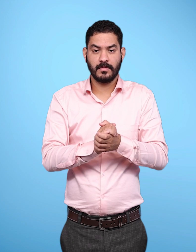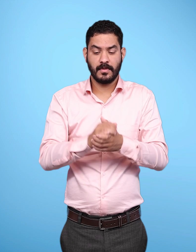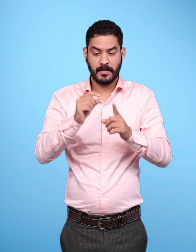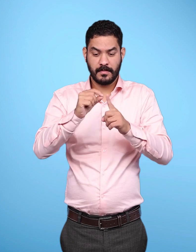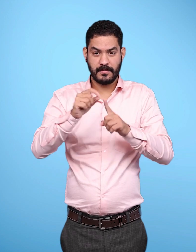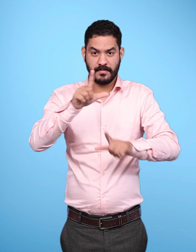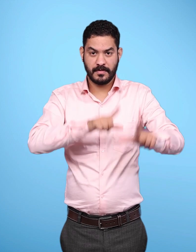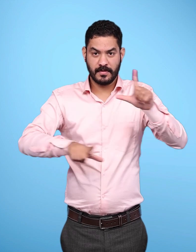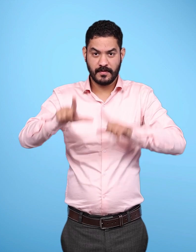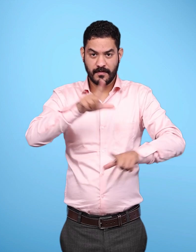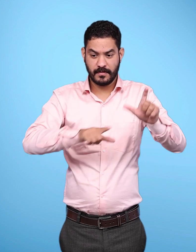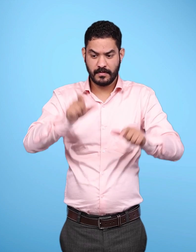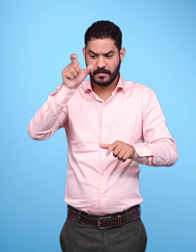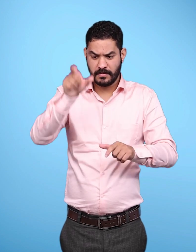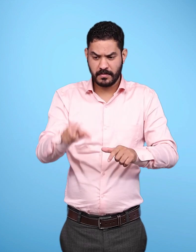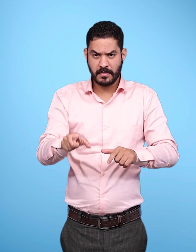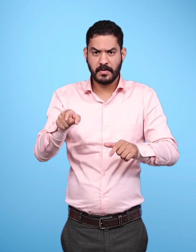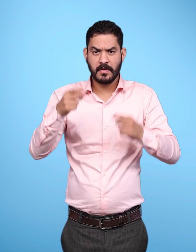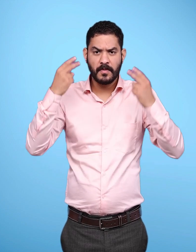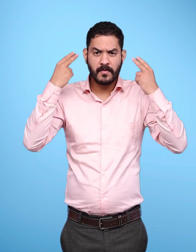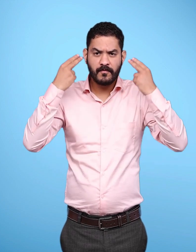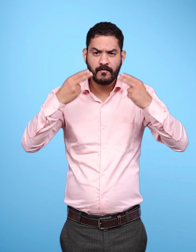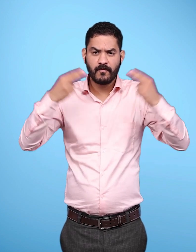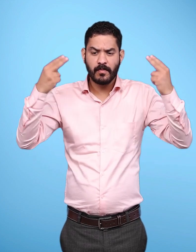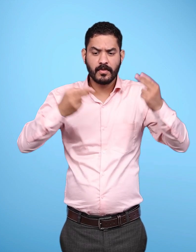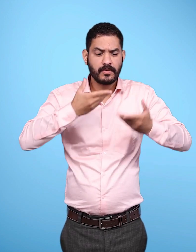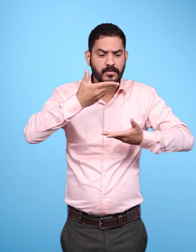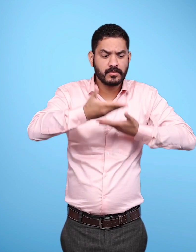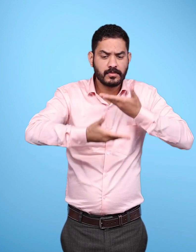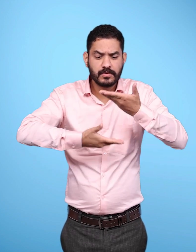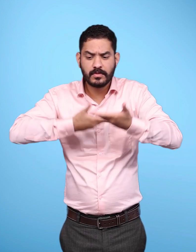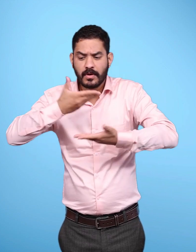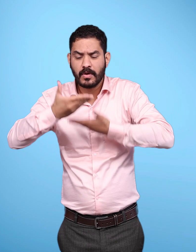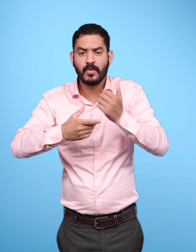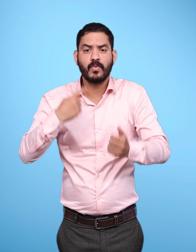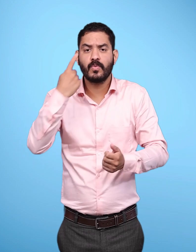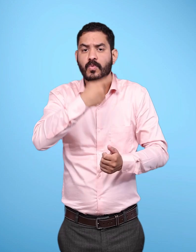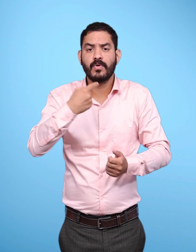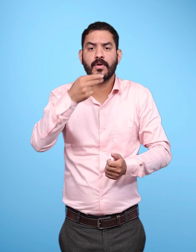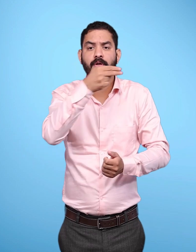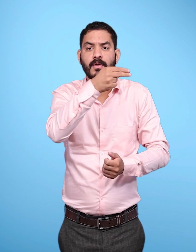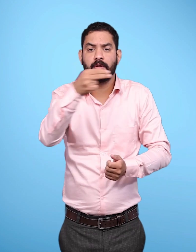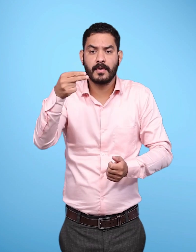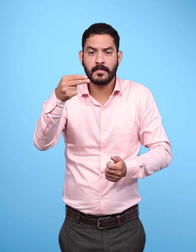Name a famous man who taught in Prakrit and a king who issued inscriptions in